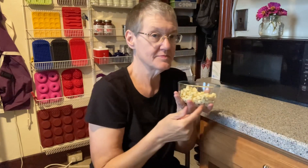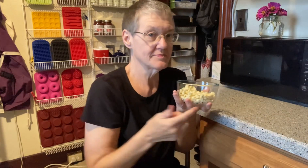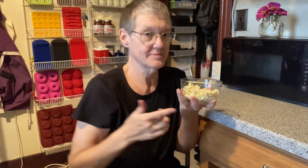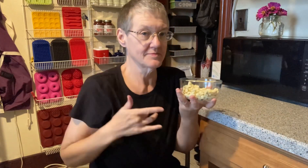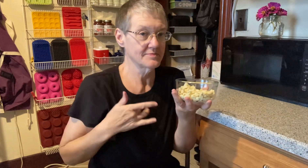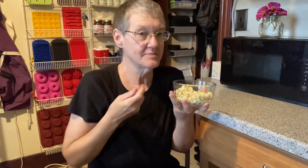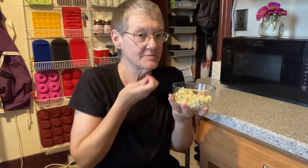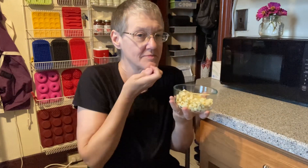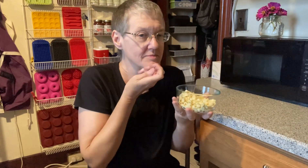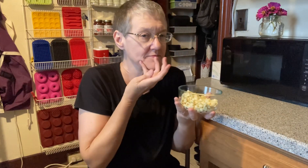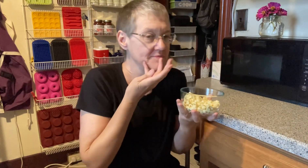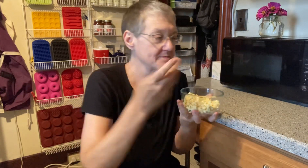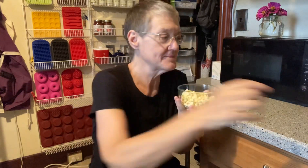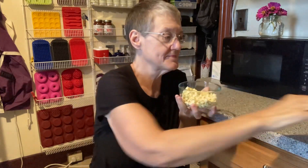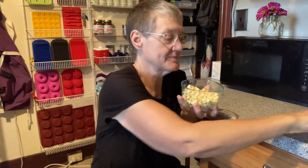Yeah, this is starting to feel warm.